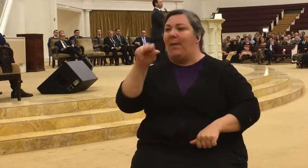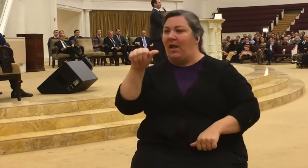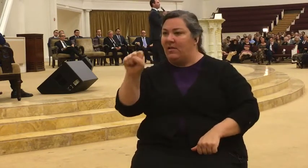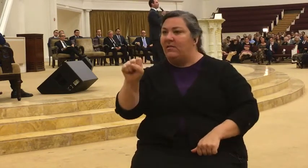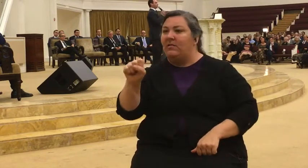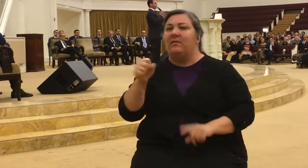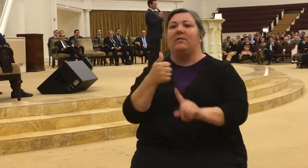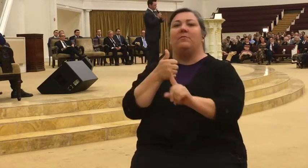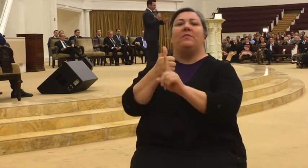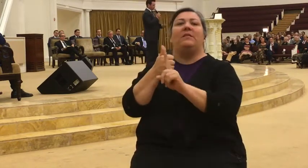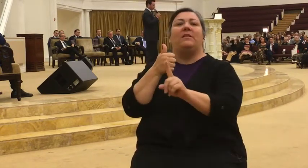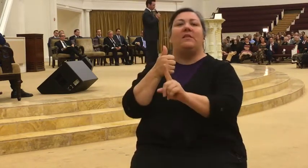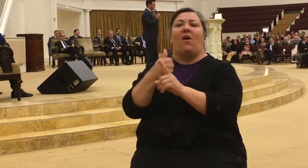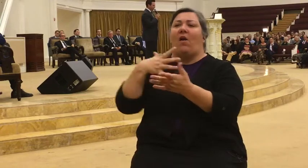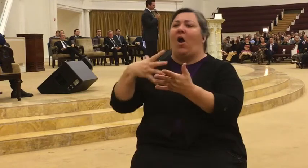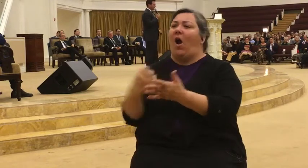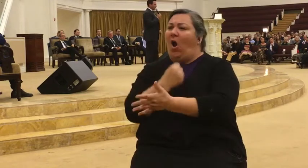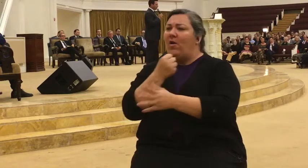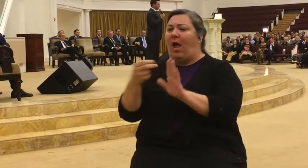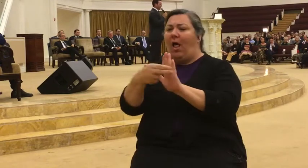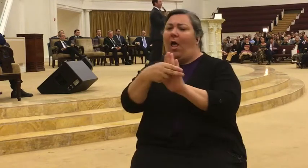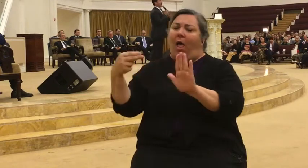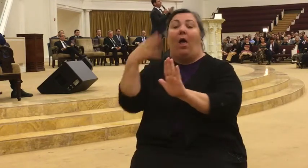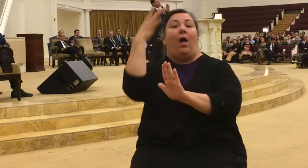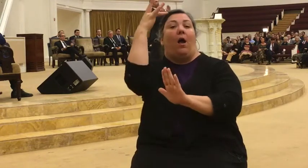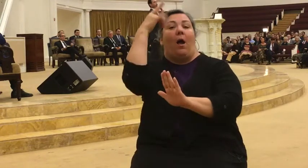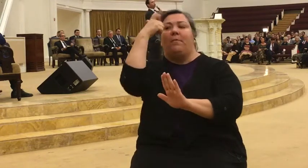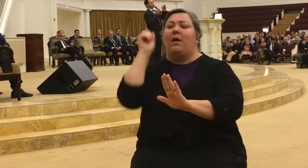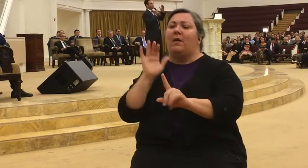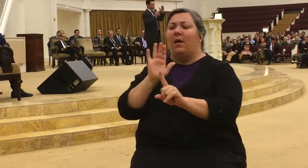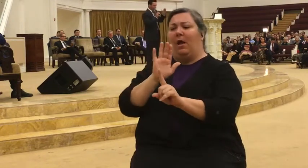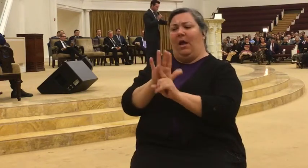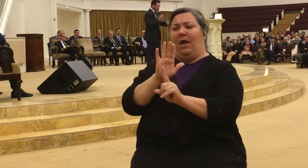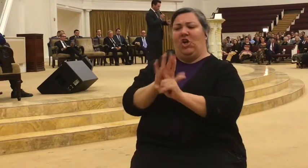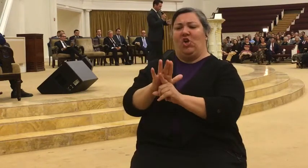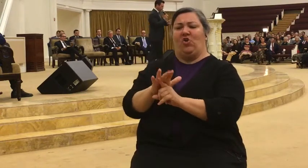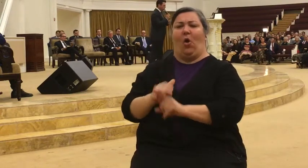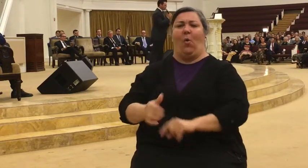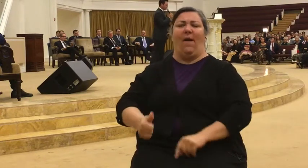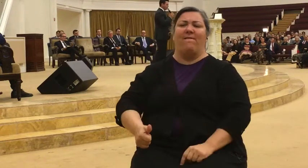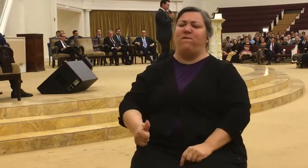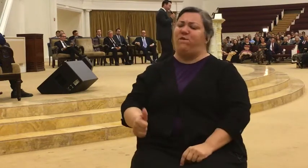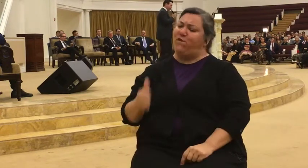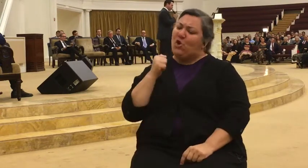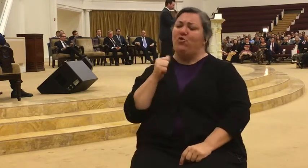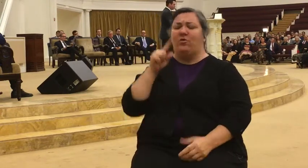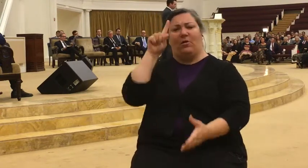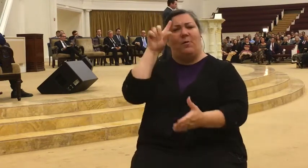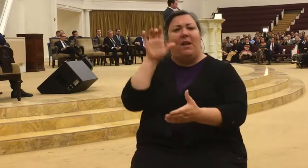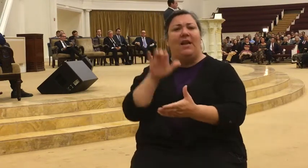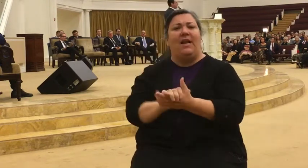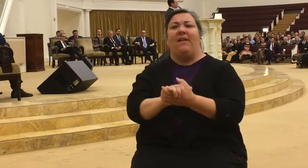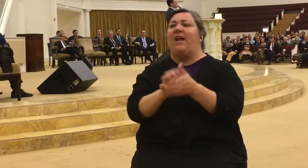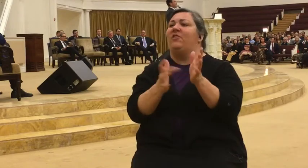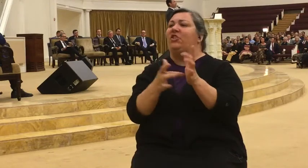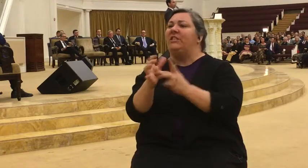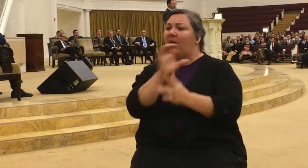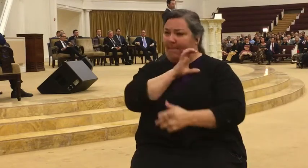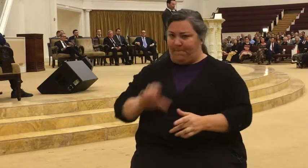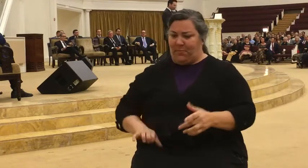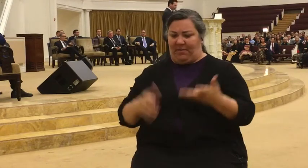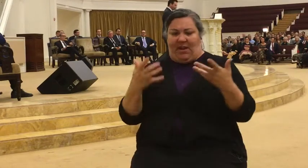He earned this distinction because of his absolute refusal to believe that Jesus Christ